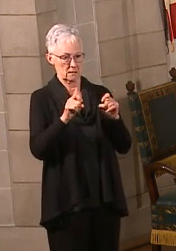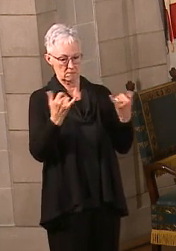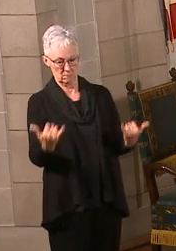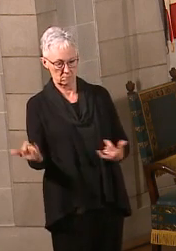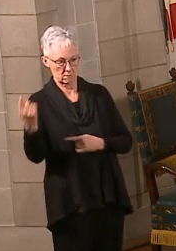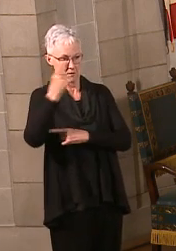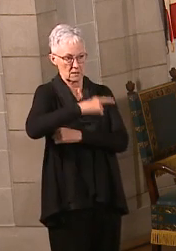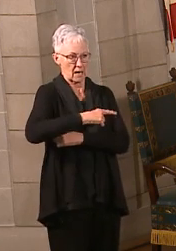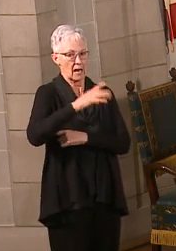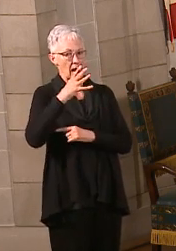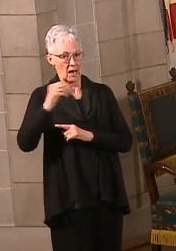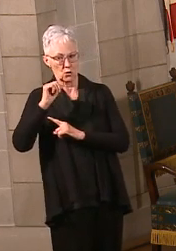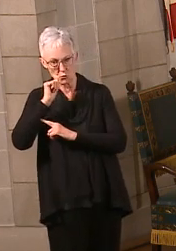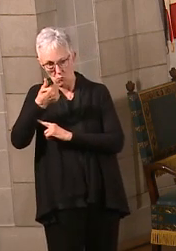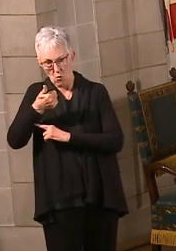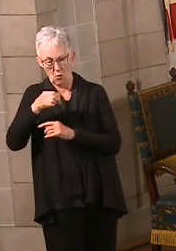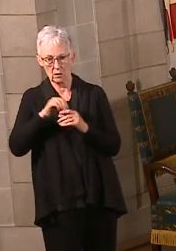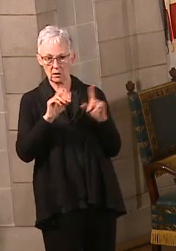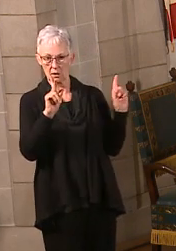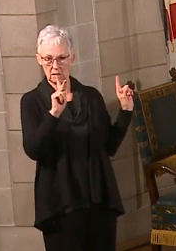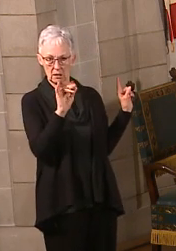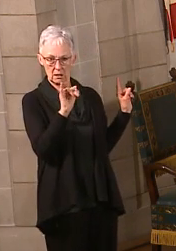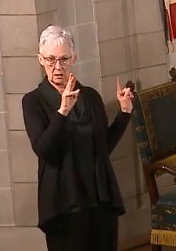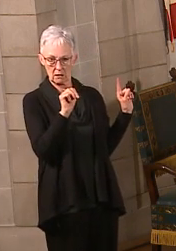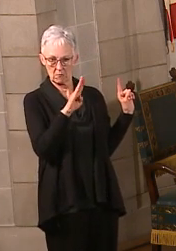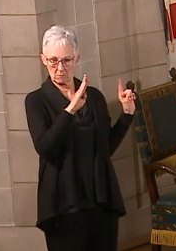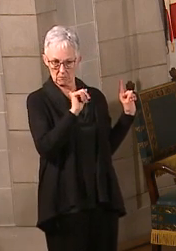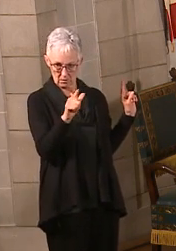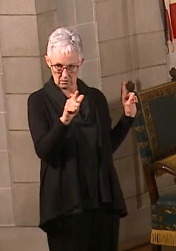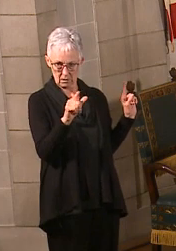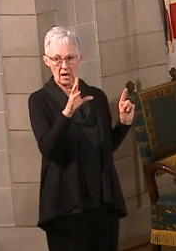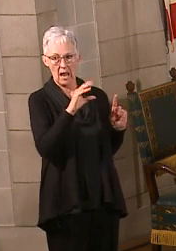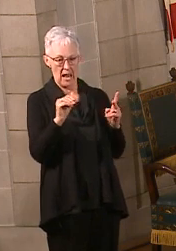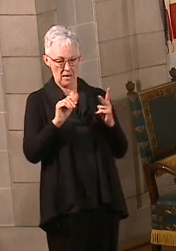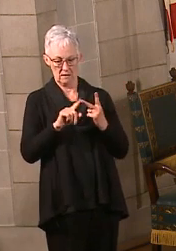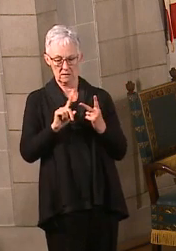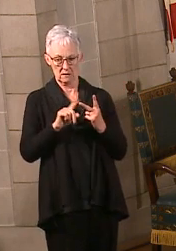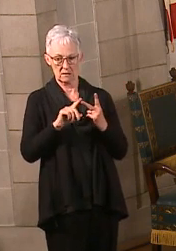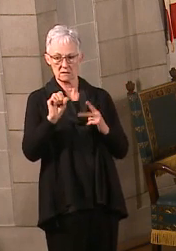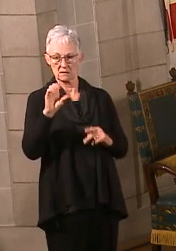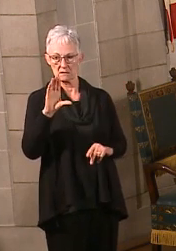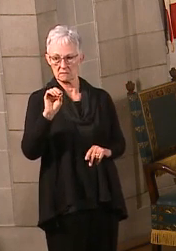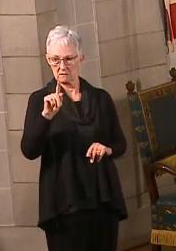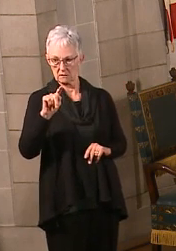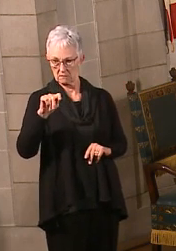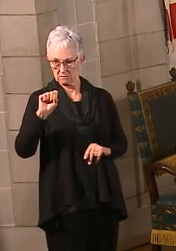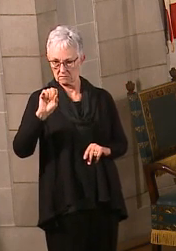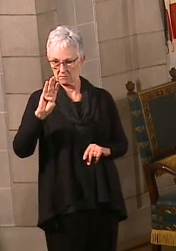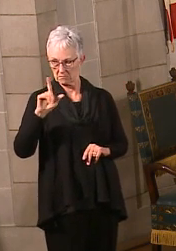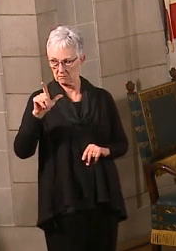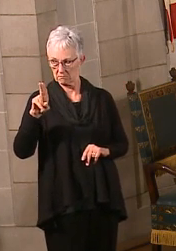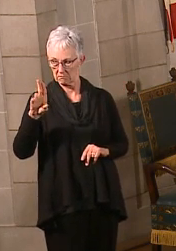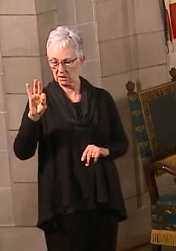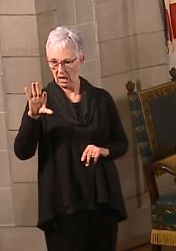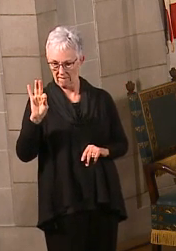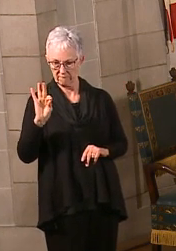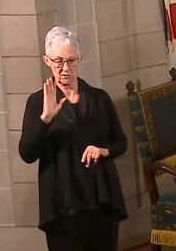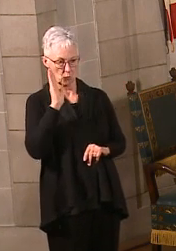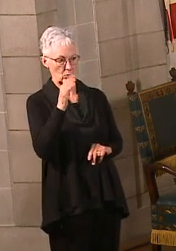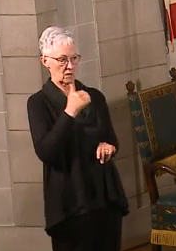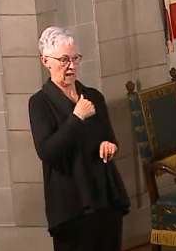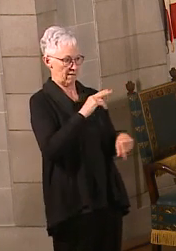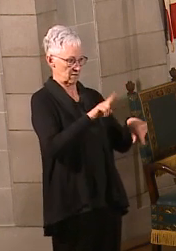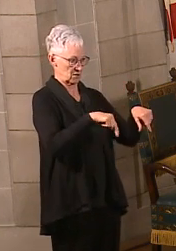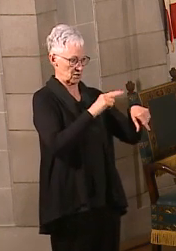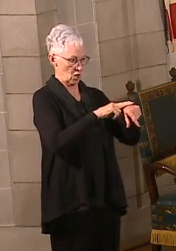you may recall that we had that set up in Grand Island this week. We're going to be putting a National Guard unit in Kimball. We're going to be doing more testing there.